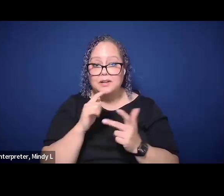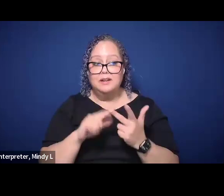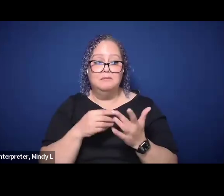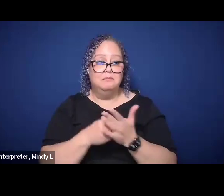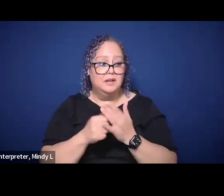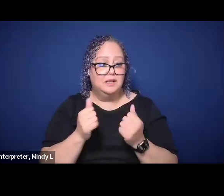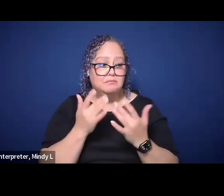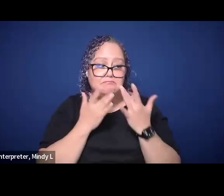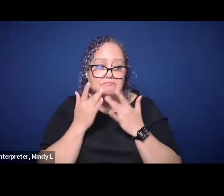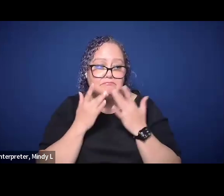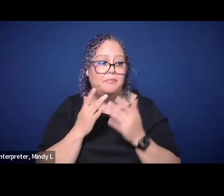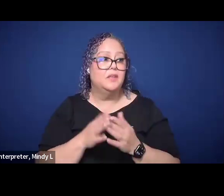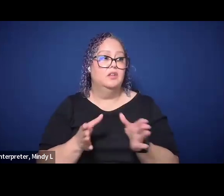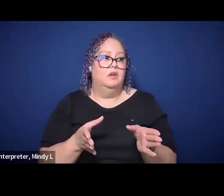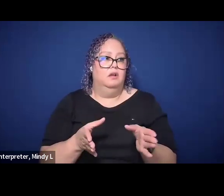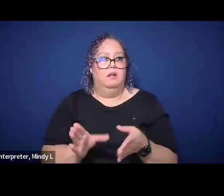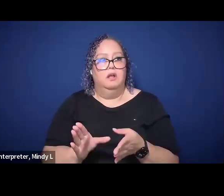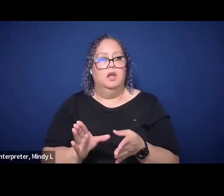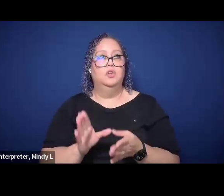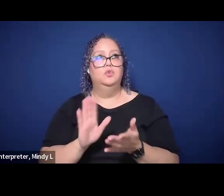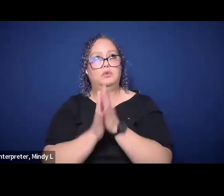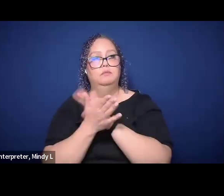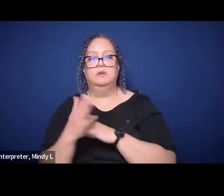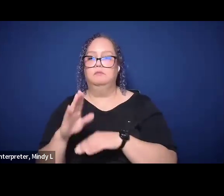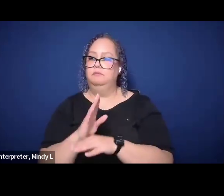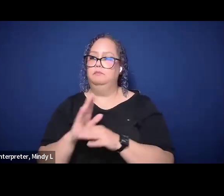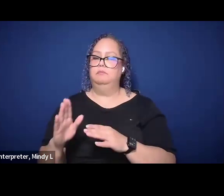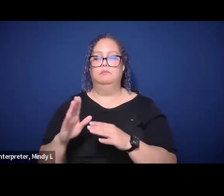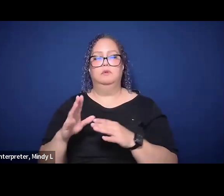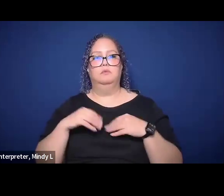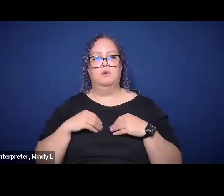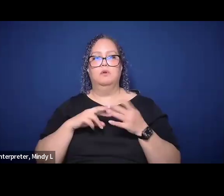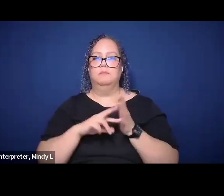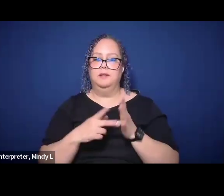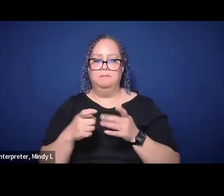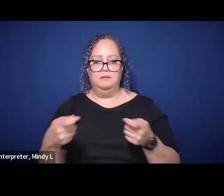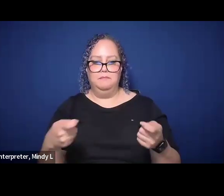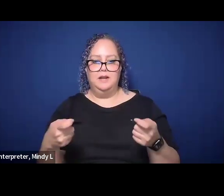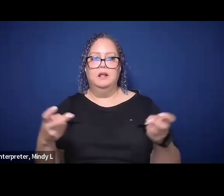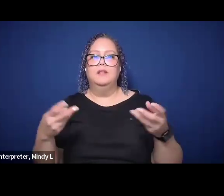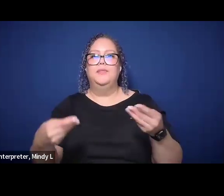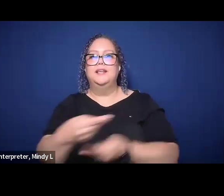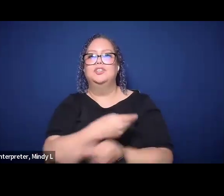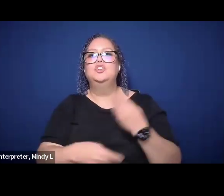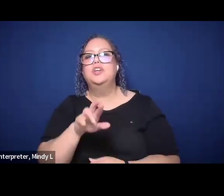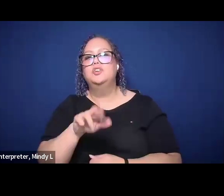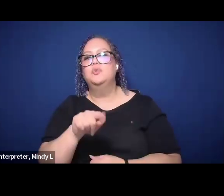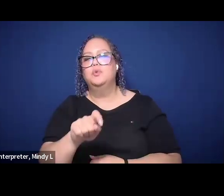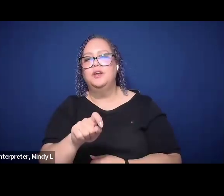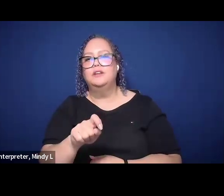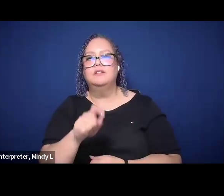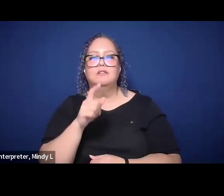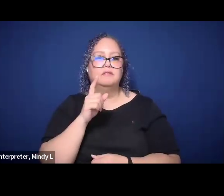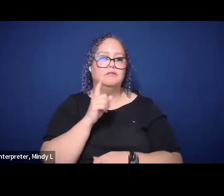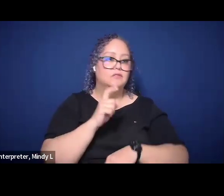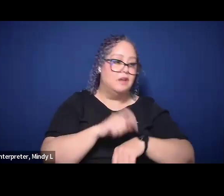Pivoting to entrepreneurship requires that you master the exchange rate between time, money, and energy for your individual situation.